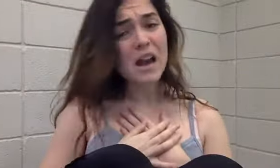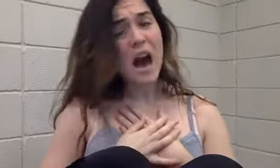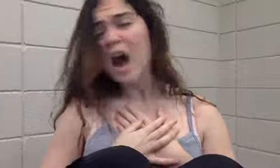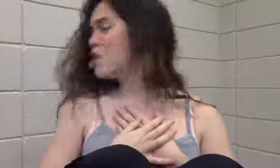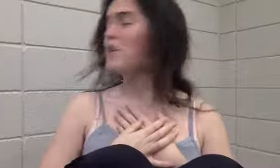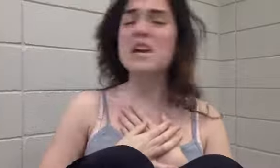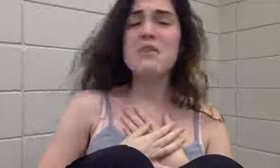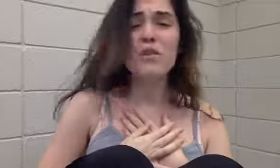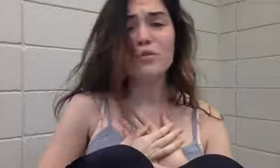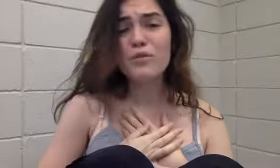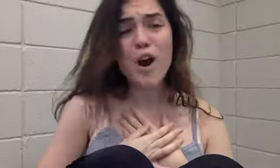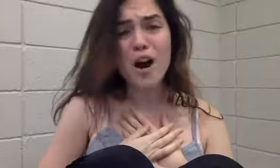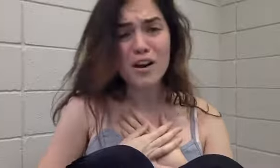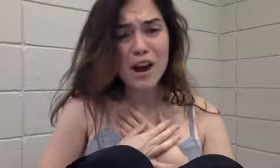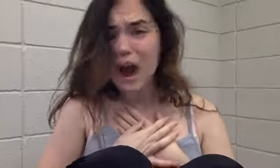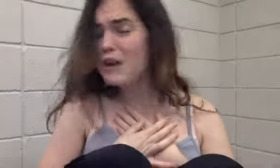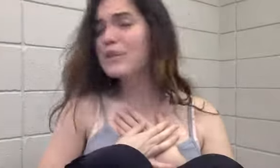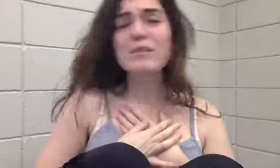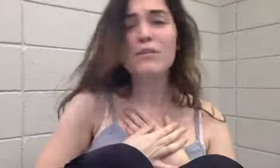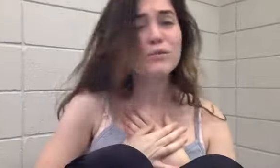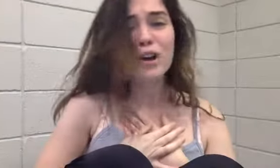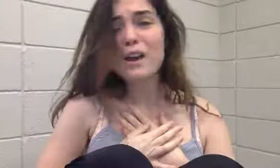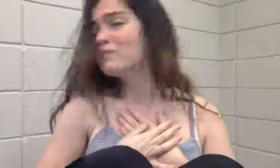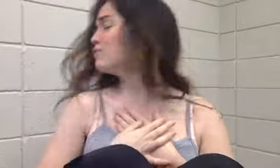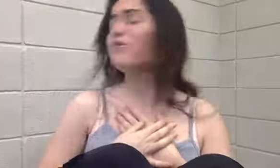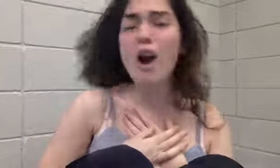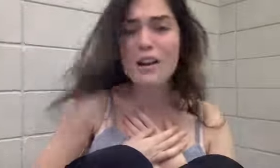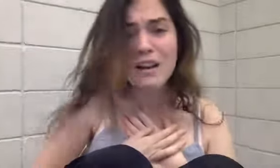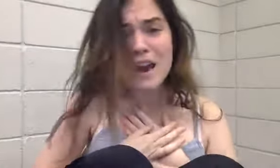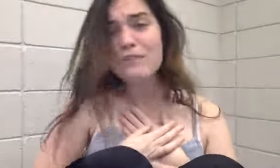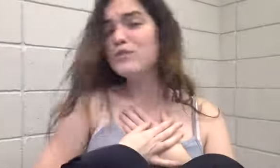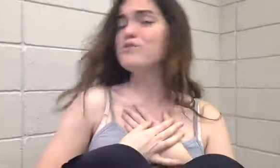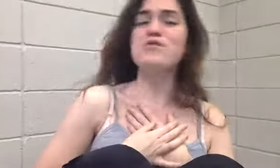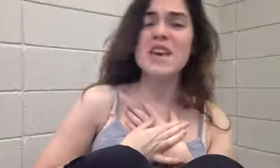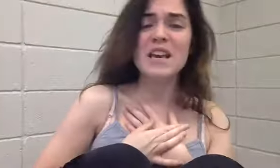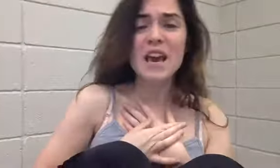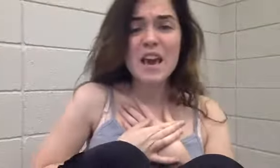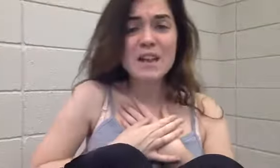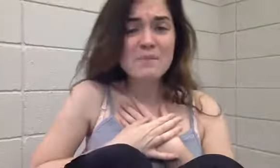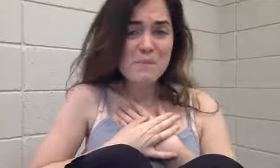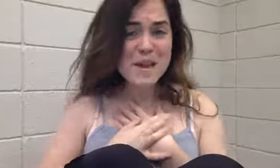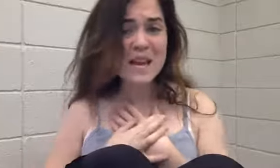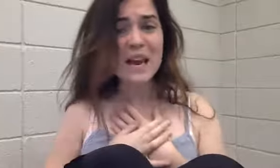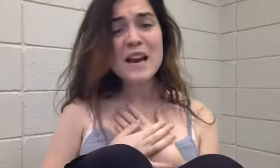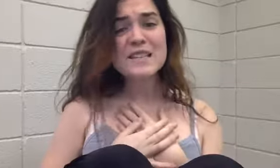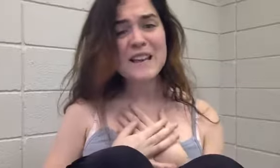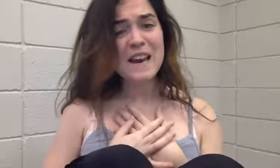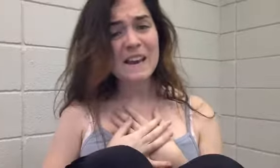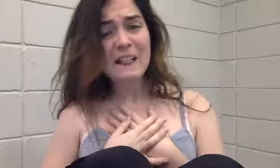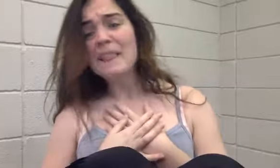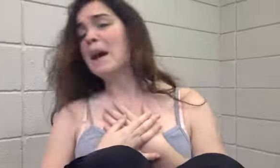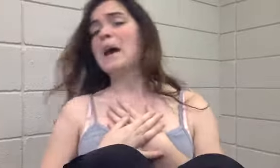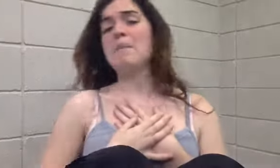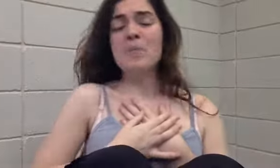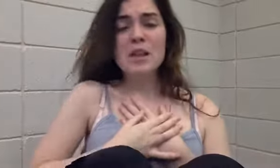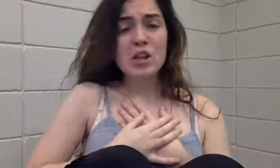I don't give a fuck. I don't give a flying fuck if you think that me saying that the